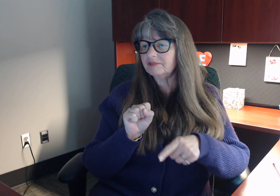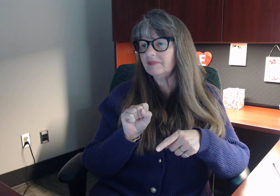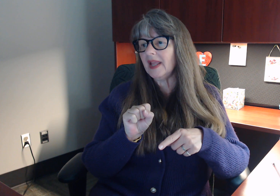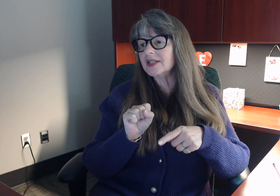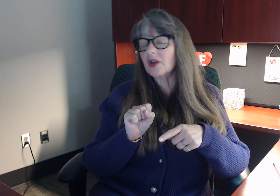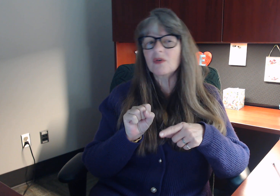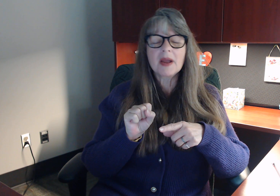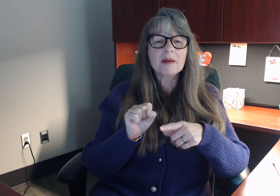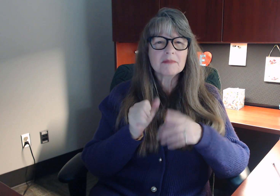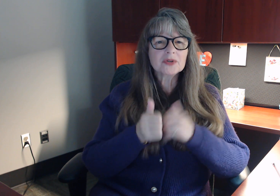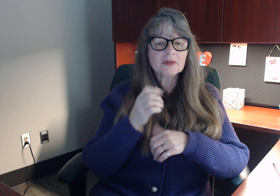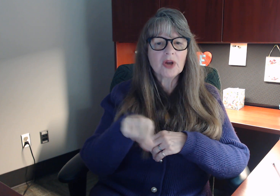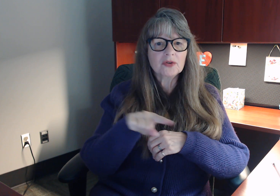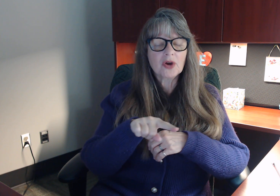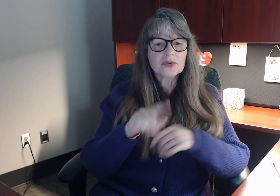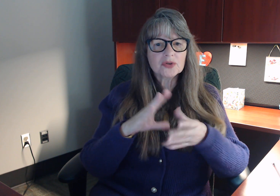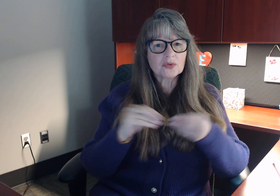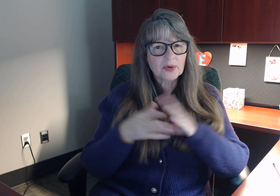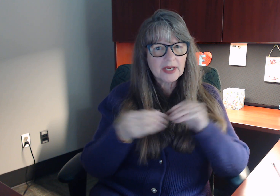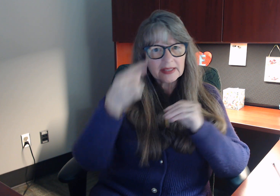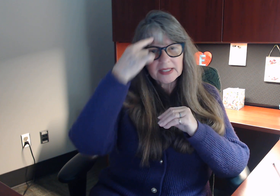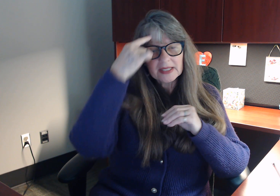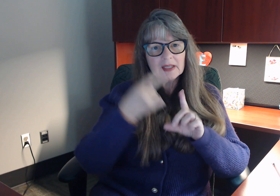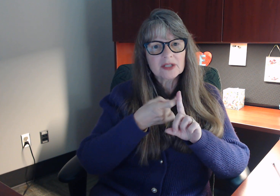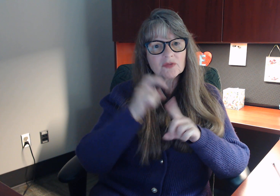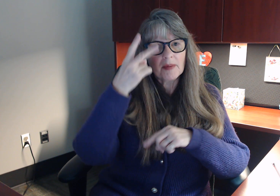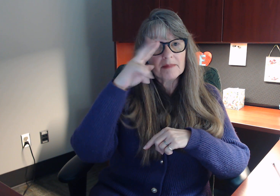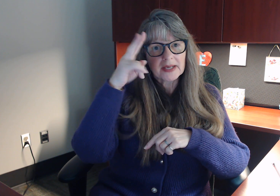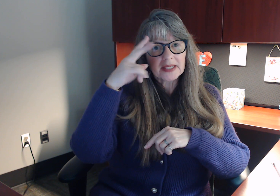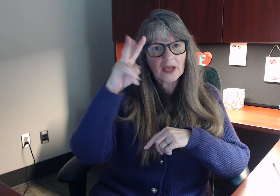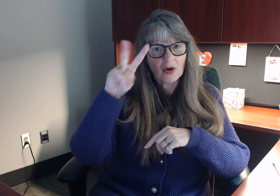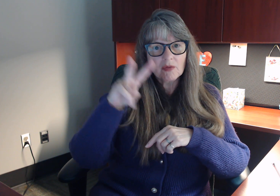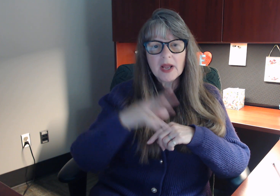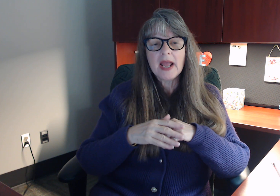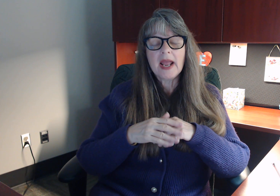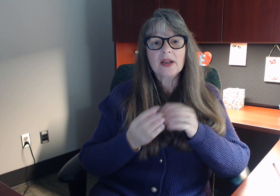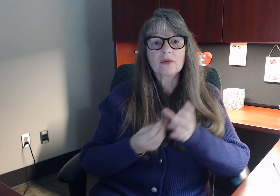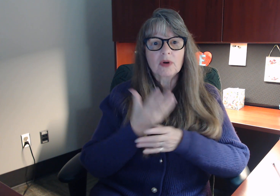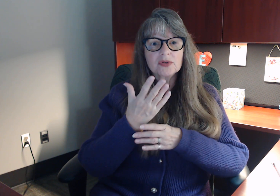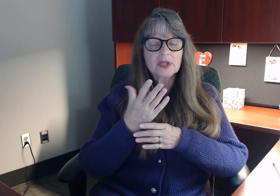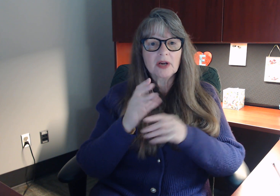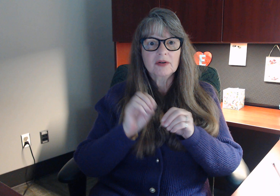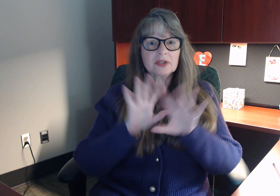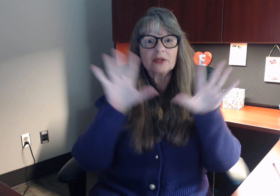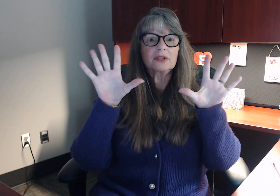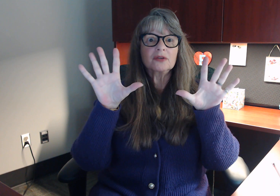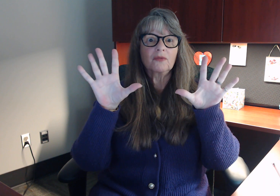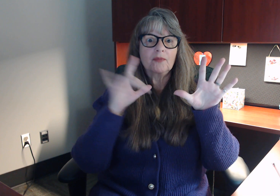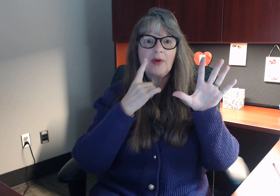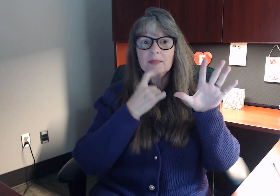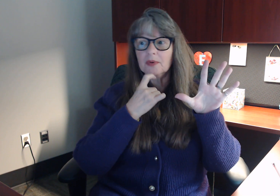And so most of y'all know the story. I think it's from Mexico, and it grows there. It's this vibrant